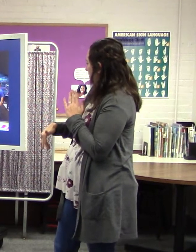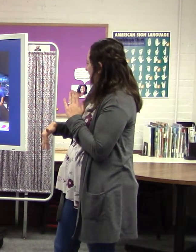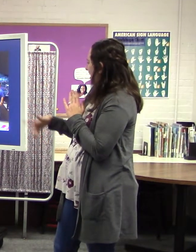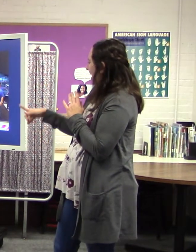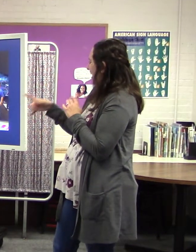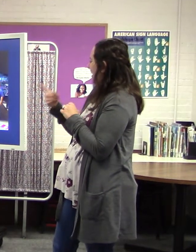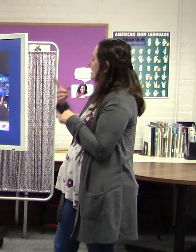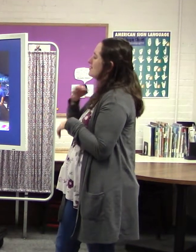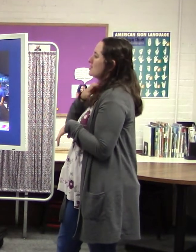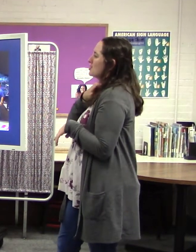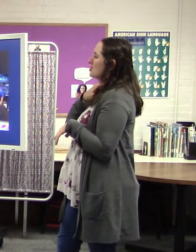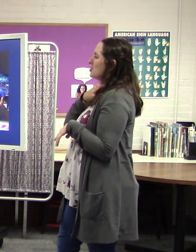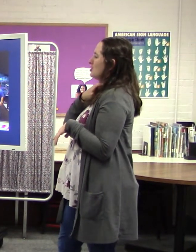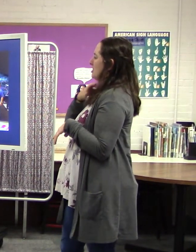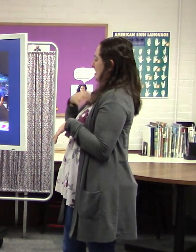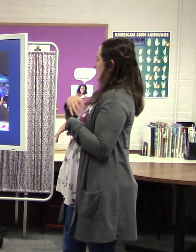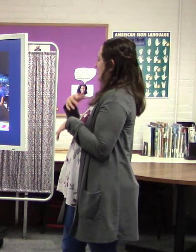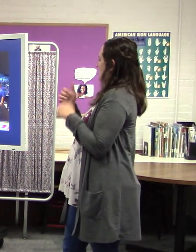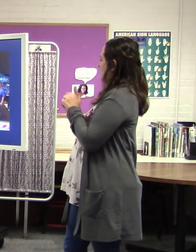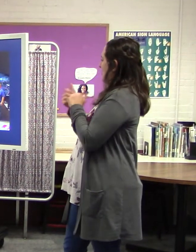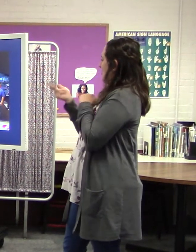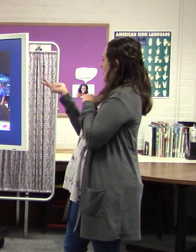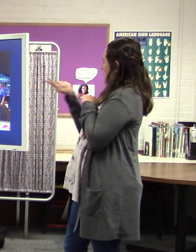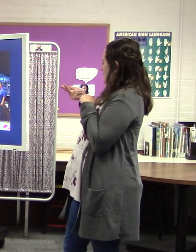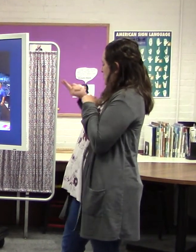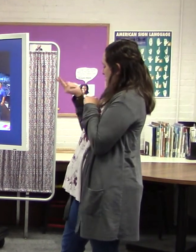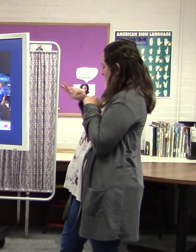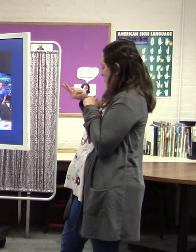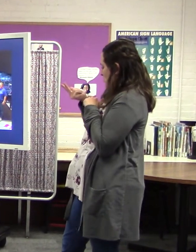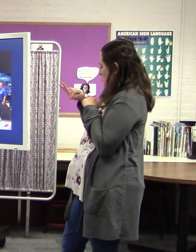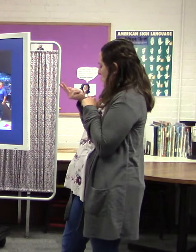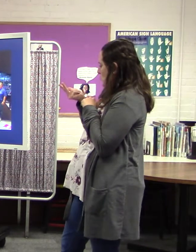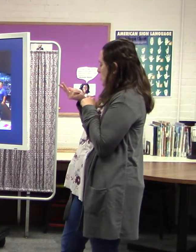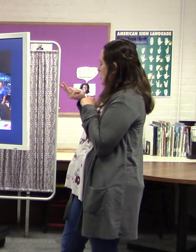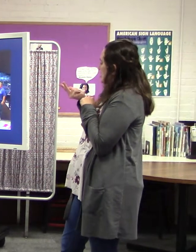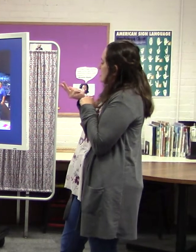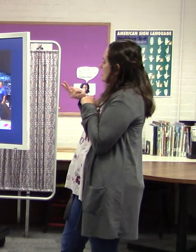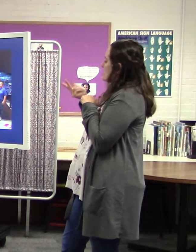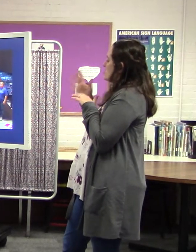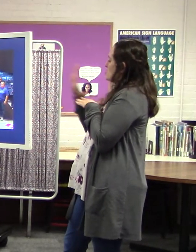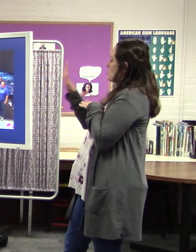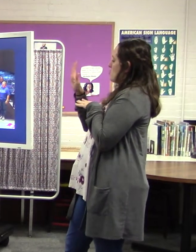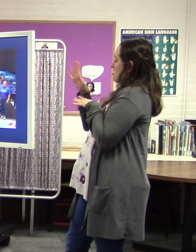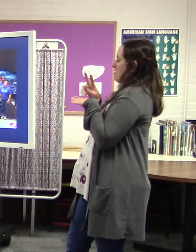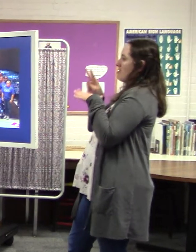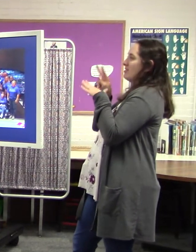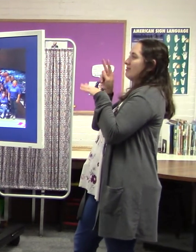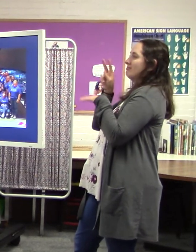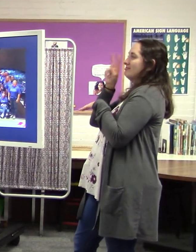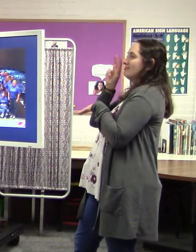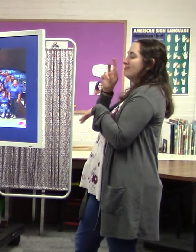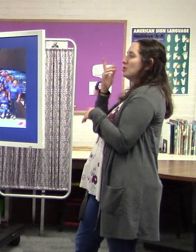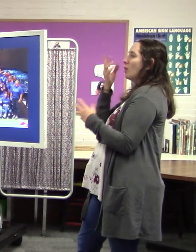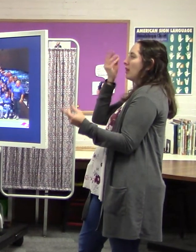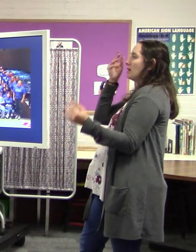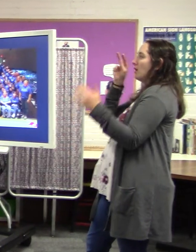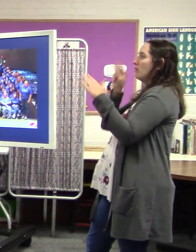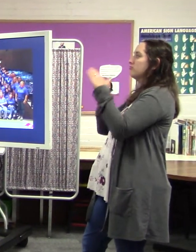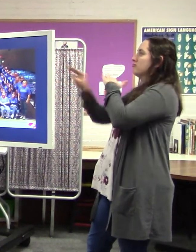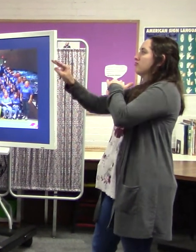you that just you have become like more curious. And with the three of you, I'm just like,